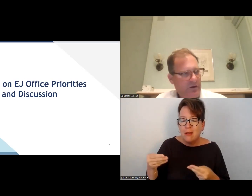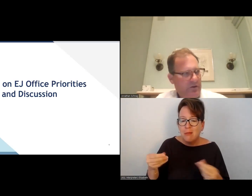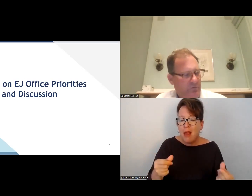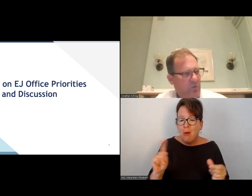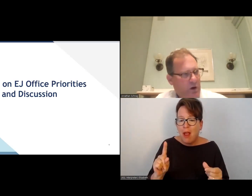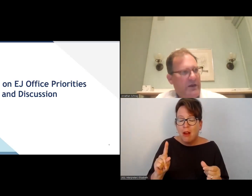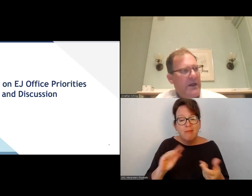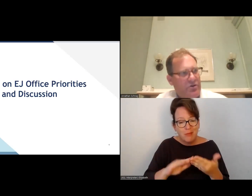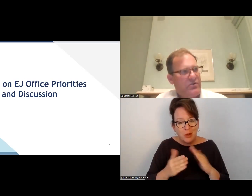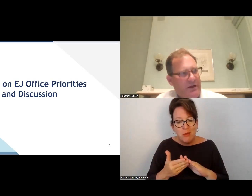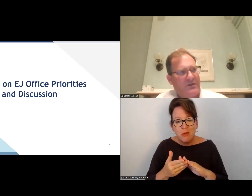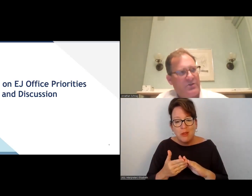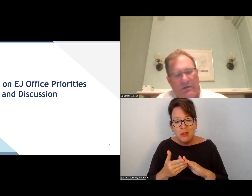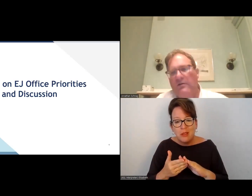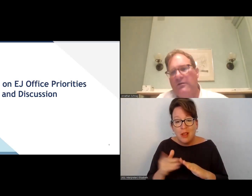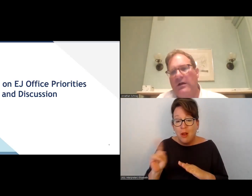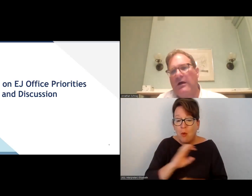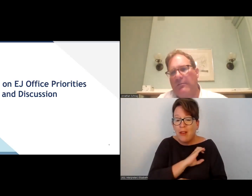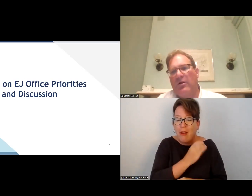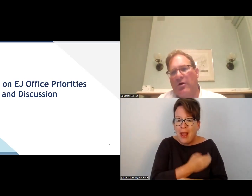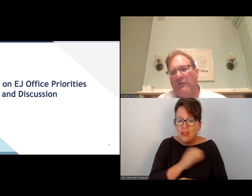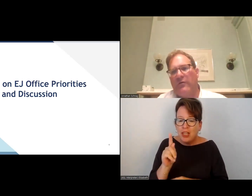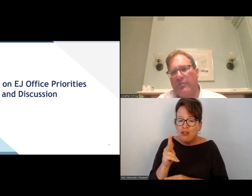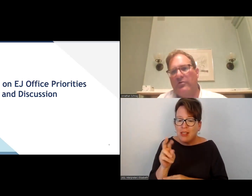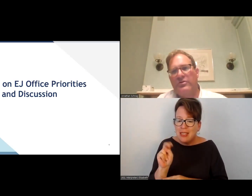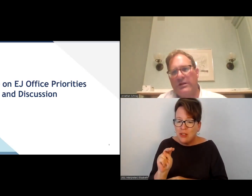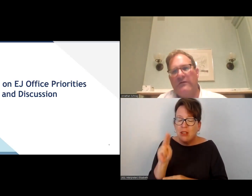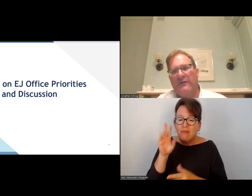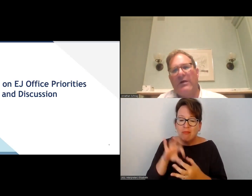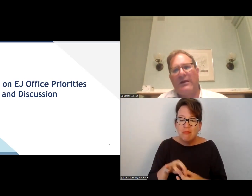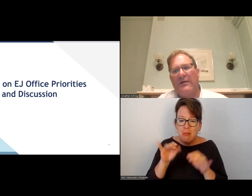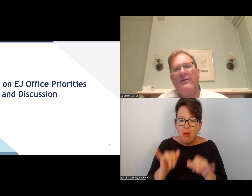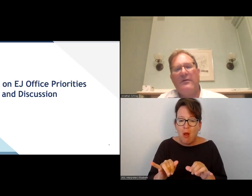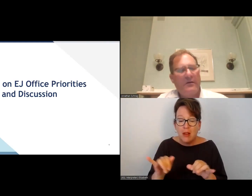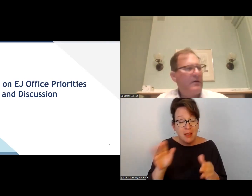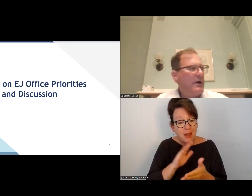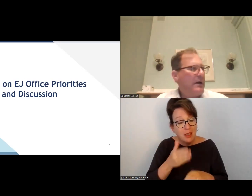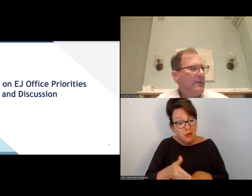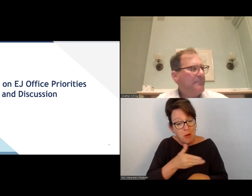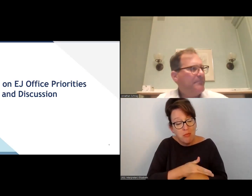deserve where the energy transition belongs, where the pollution is. And so I think